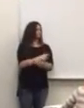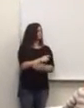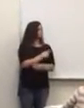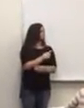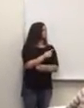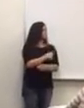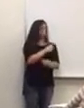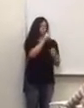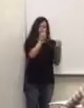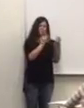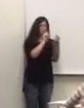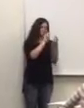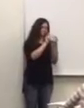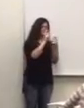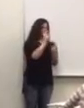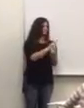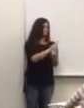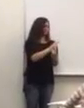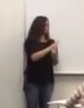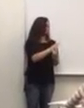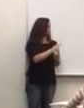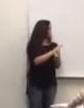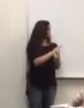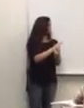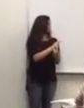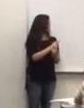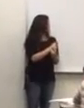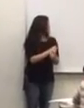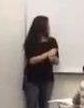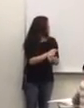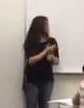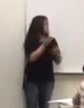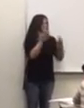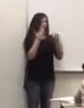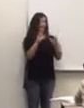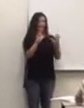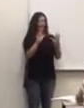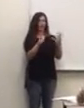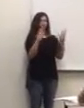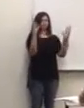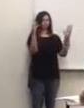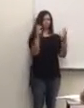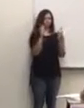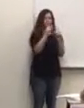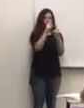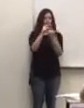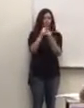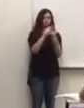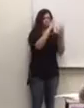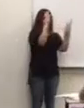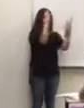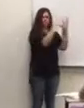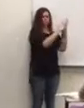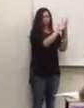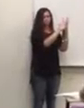that you, in order to avoid putting up a book in your PowerPoint presentation, simply